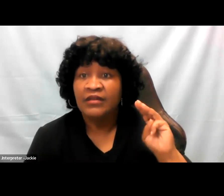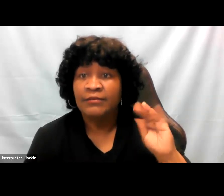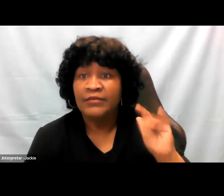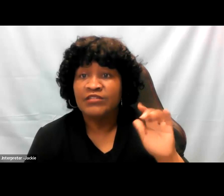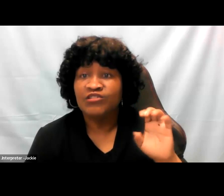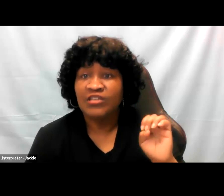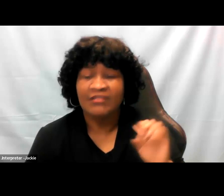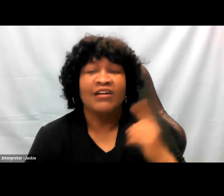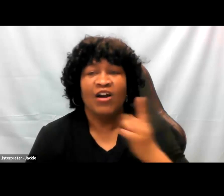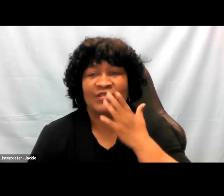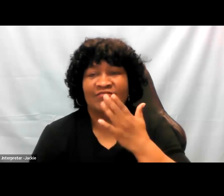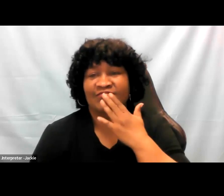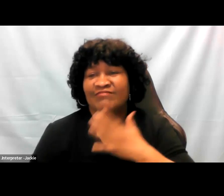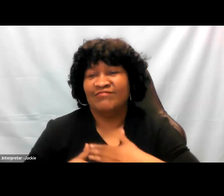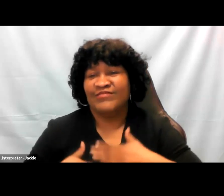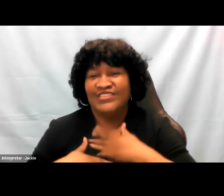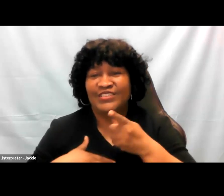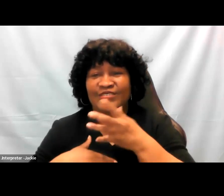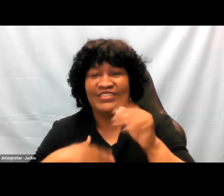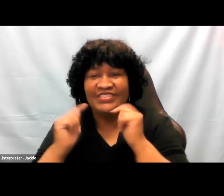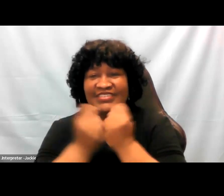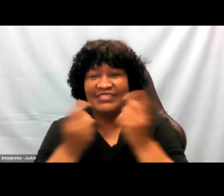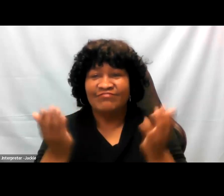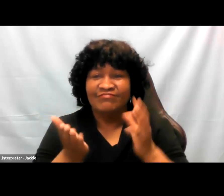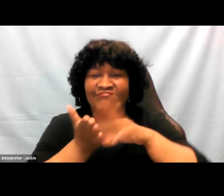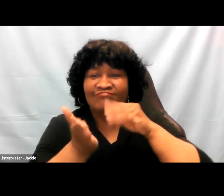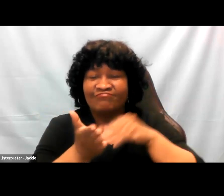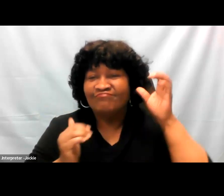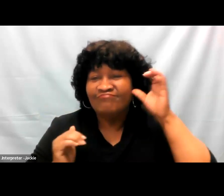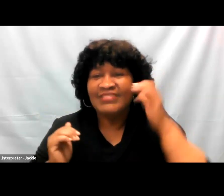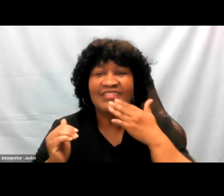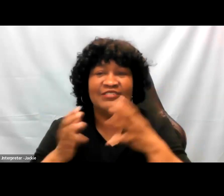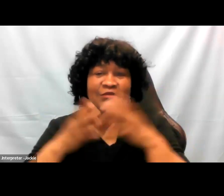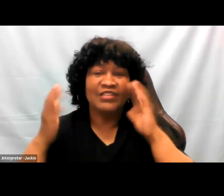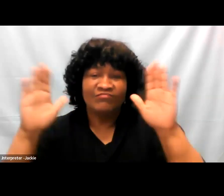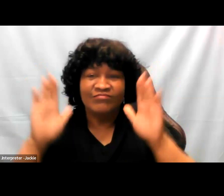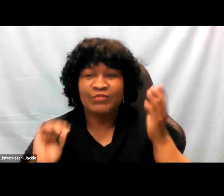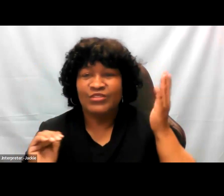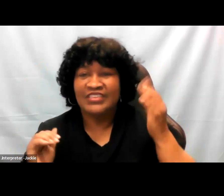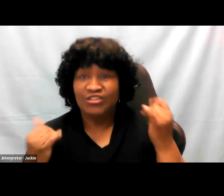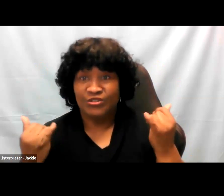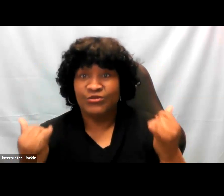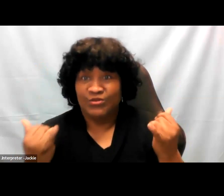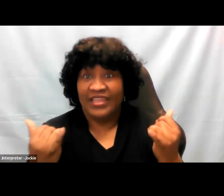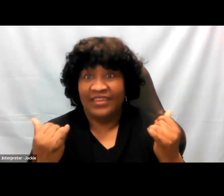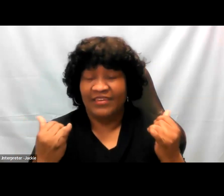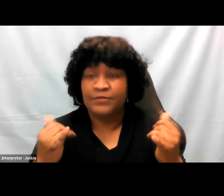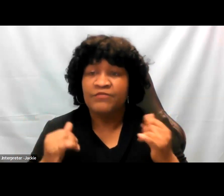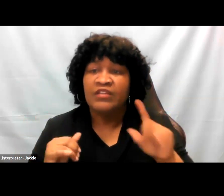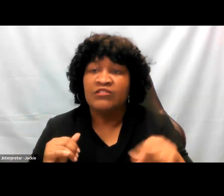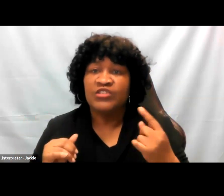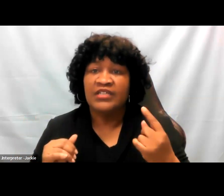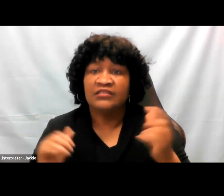I always appreciate you and your team and hearing and learning from you all. So thanks for the great presentation today. Just